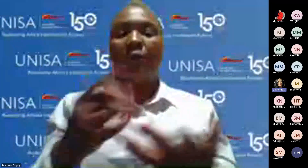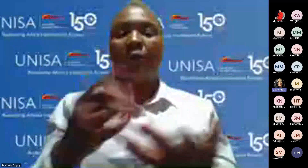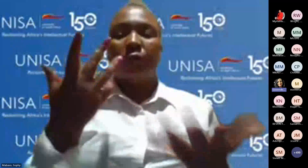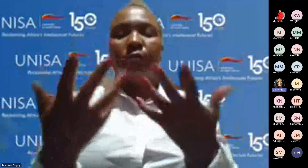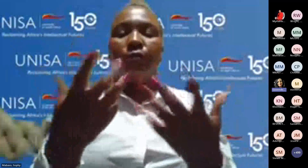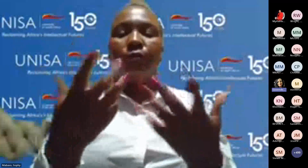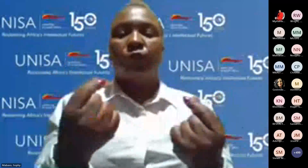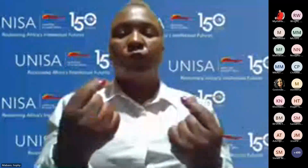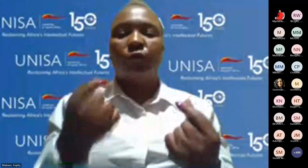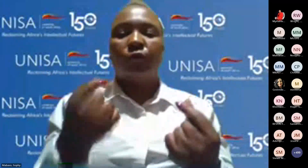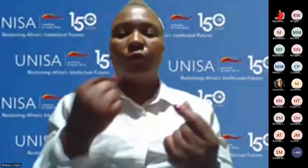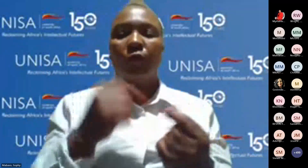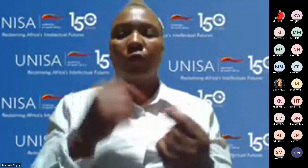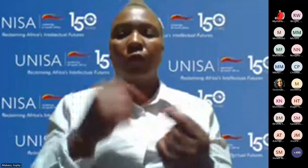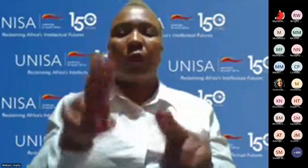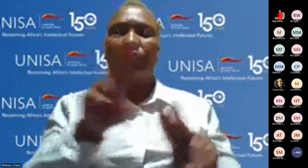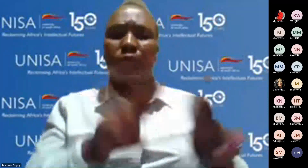navigate.